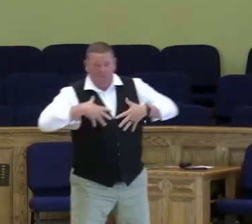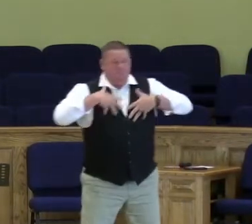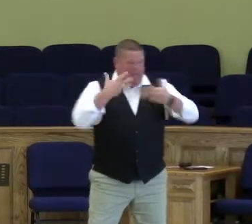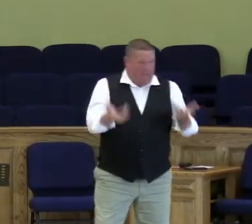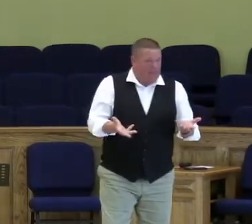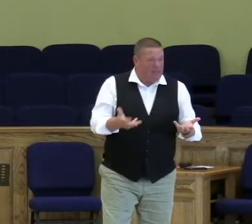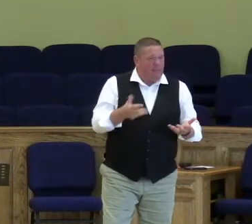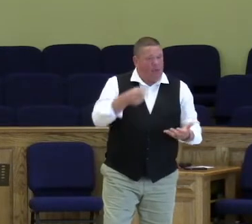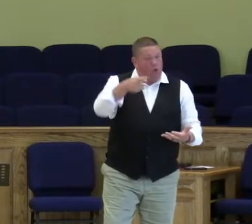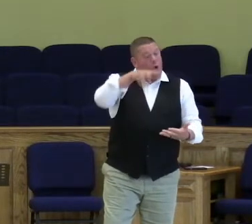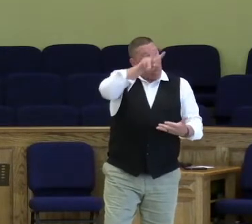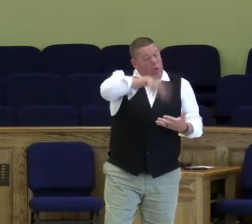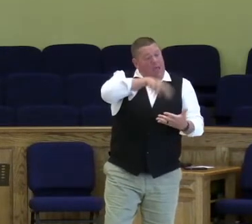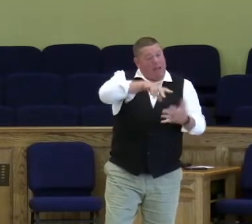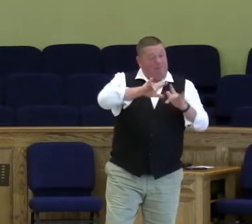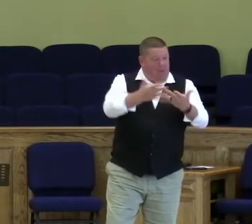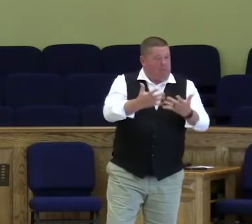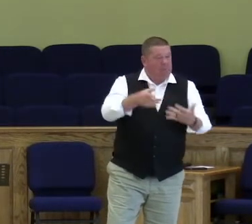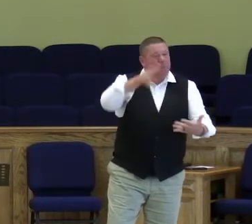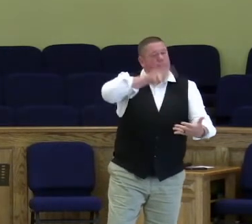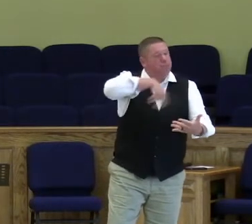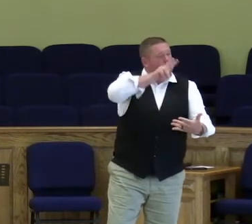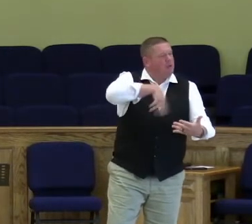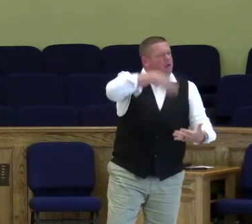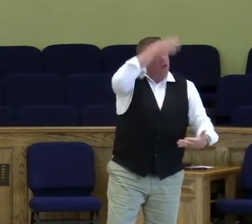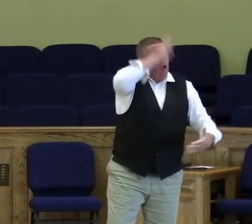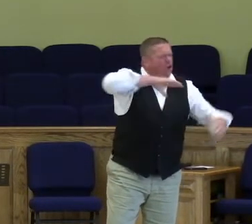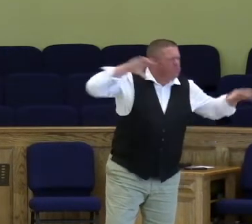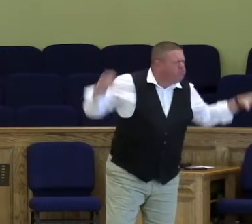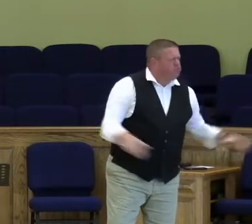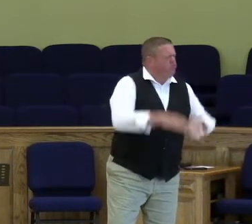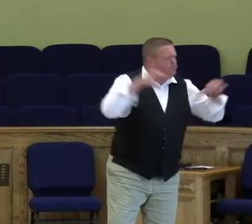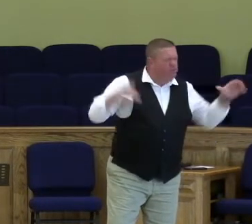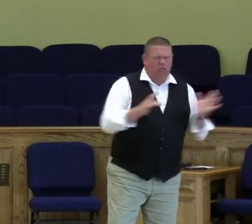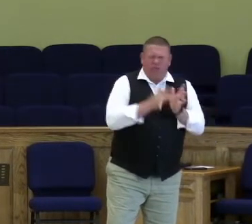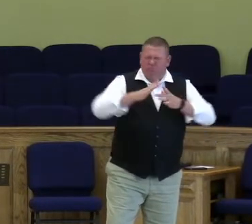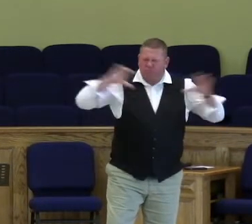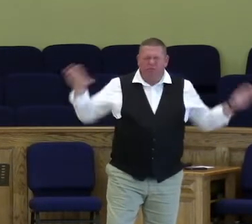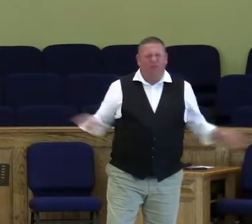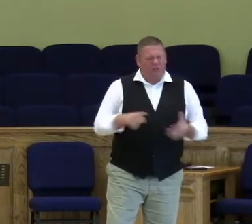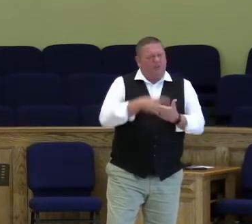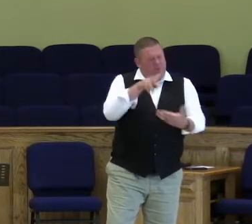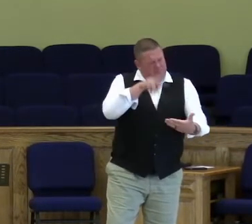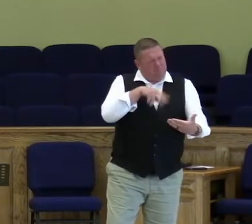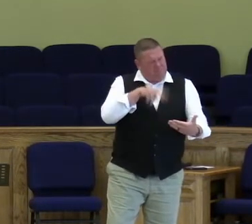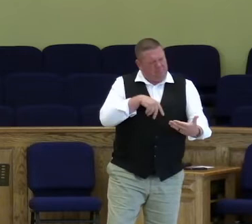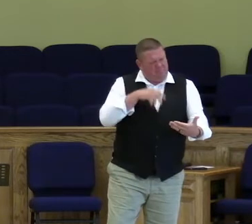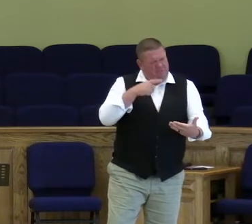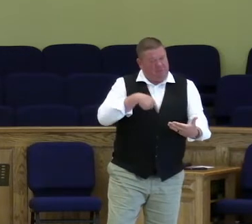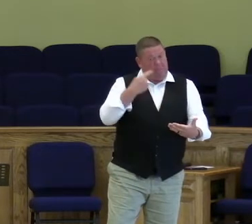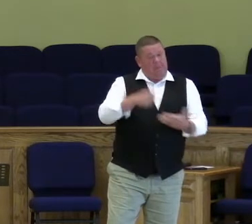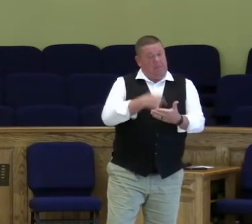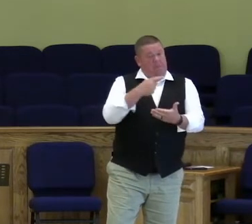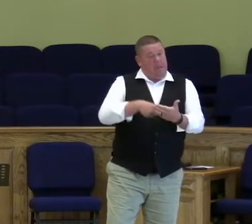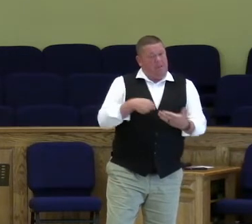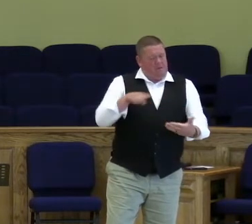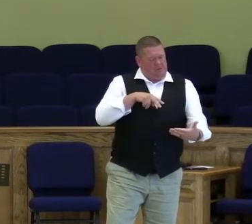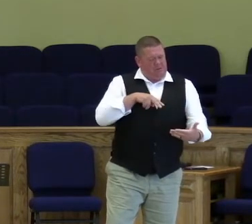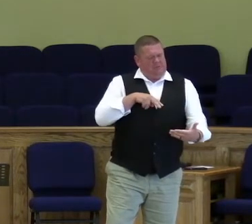we all can confess or admit that you read the Bible sometimes, and you know God's doing all these great things, but sometimes you read and